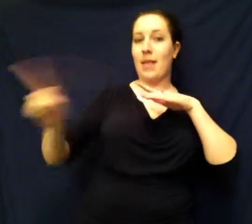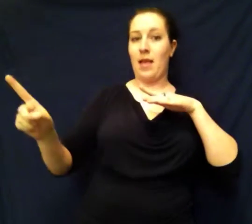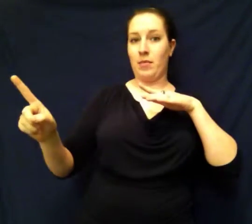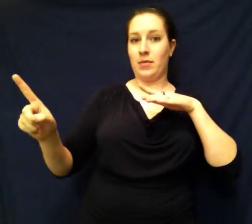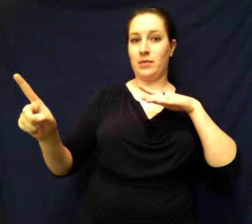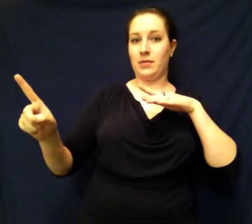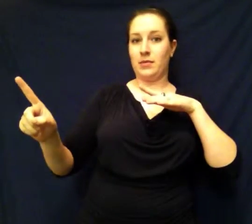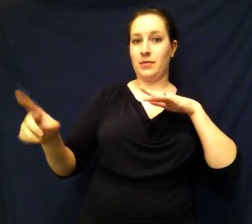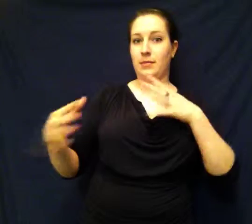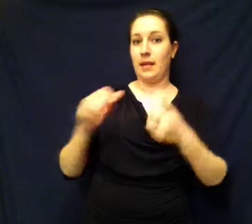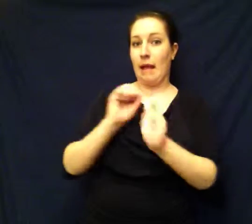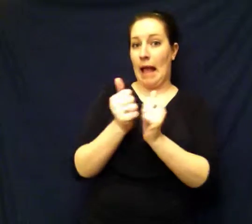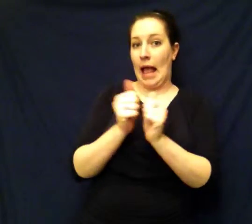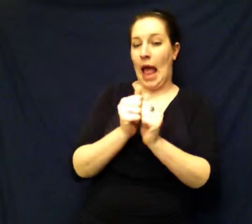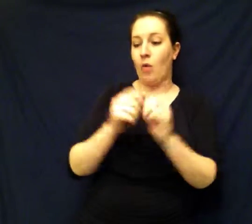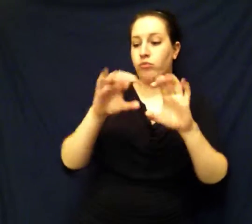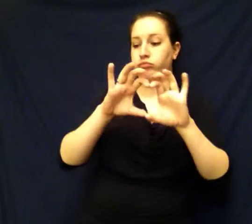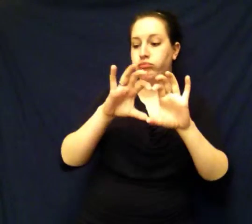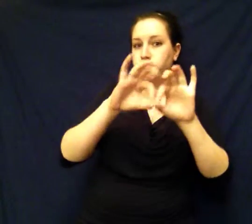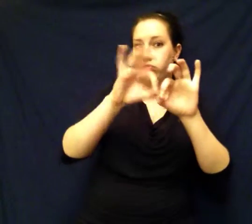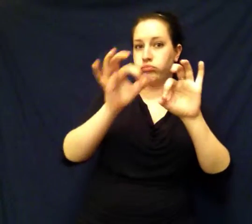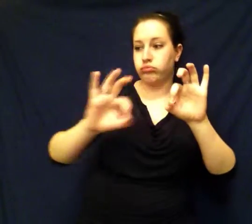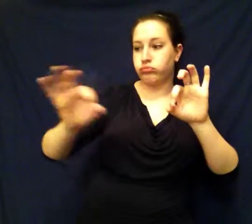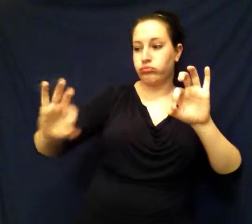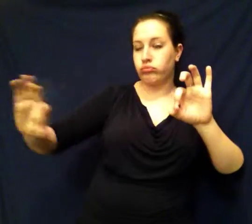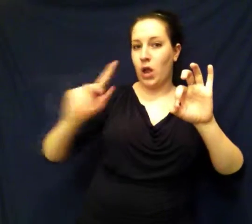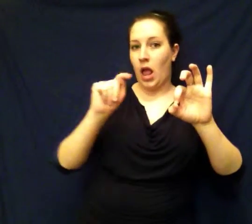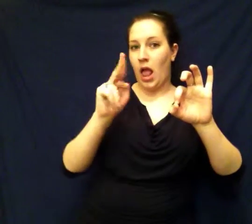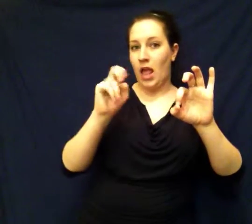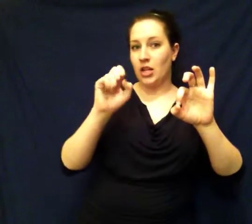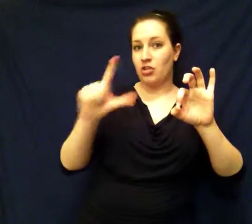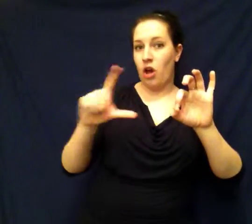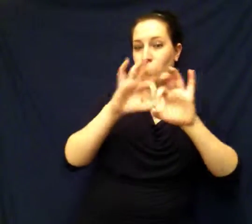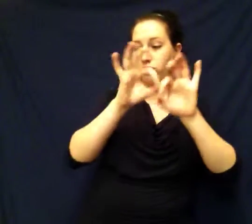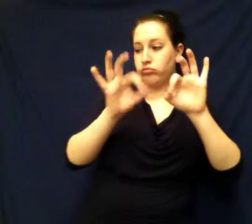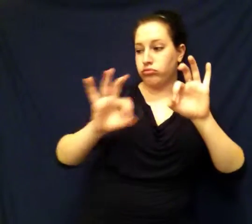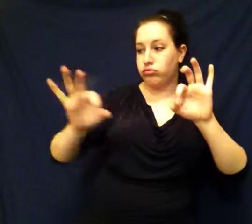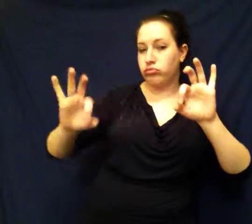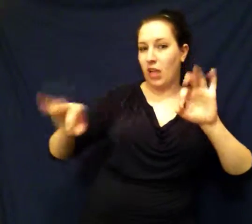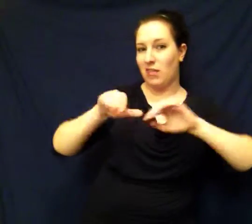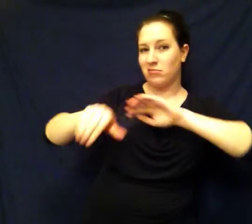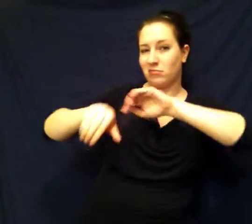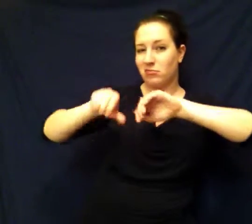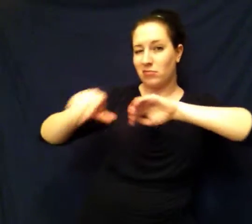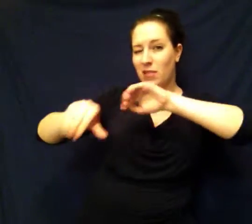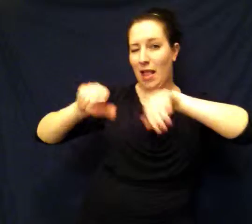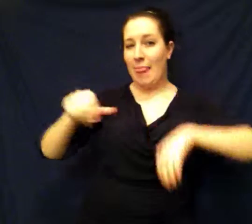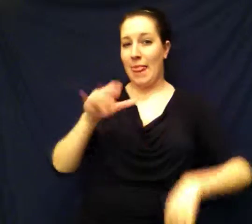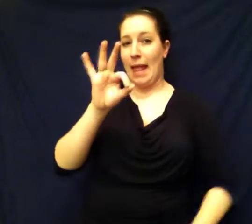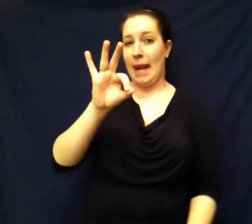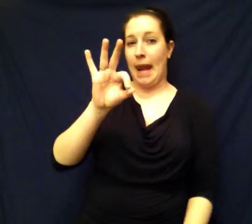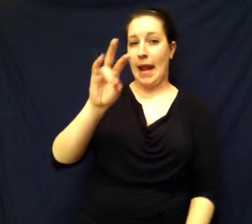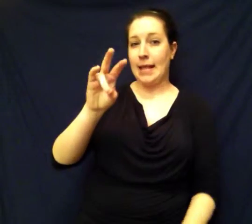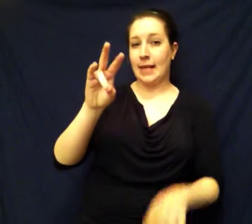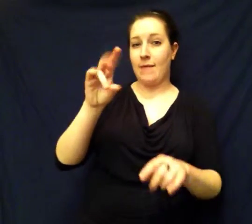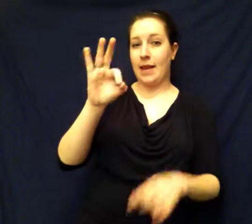through a 97-foot tunnel under the prison walls. In a way, it was an amazing feat of human endurance and ingenuity, because he was able